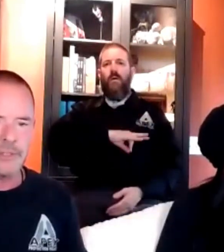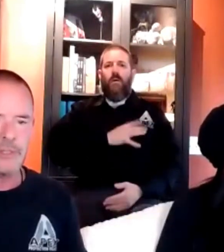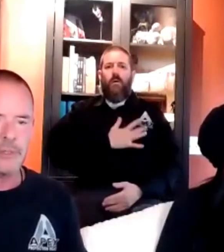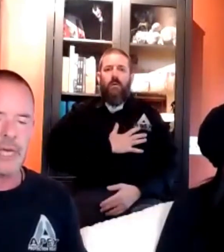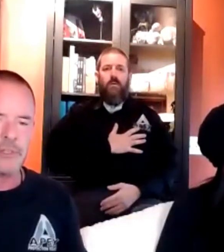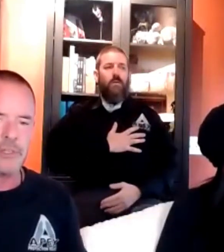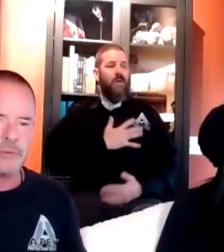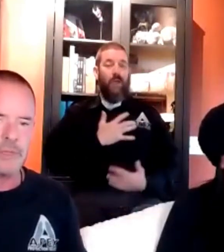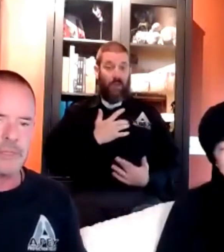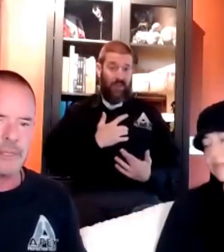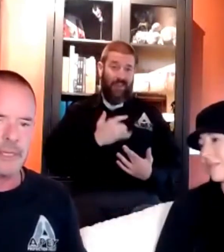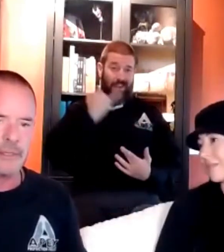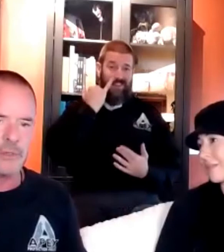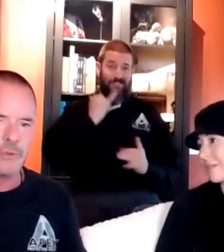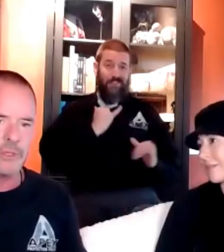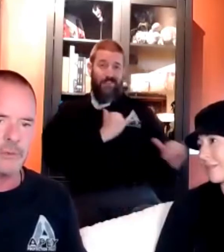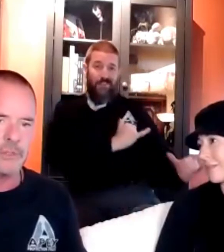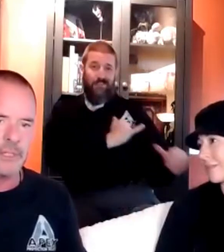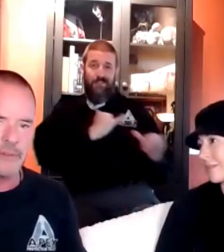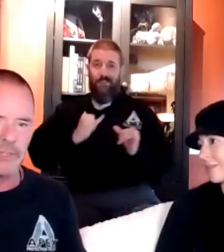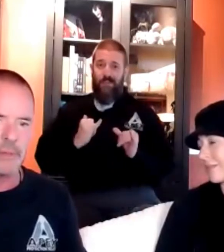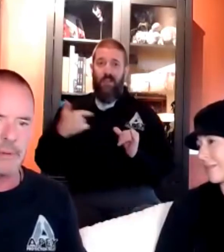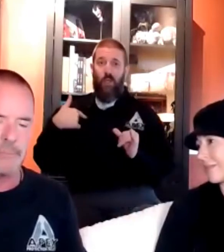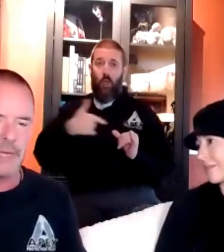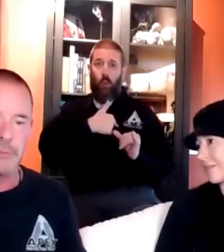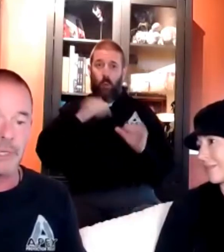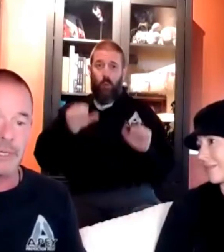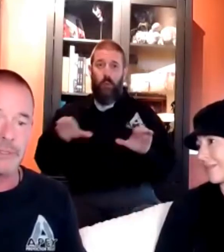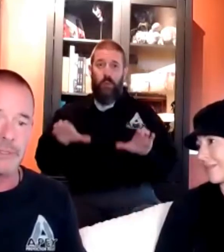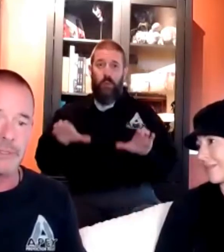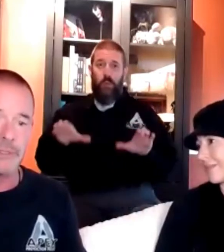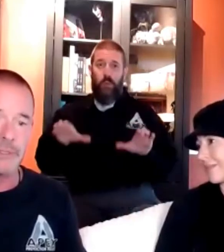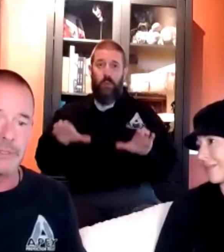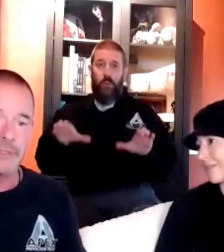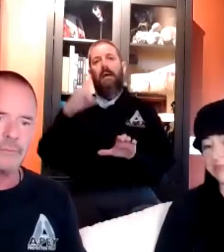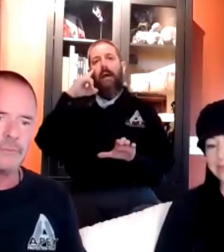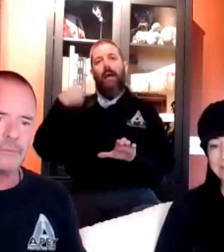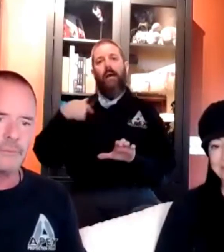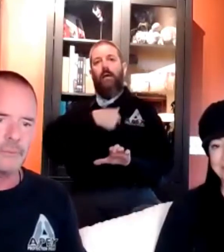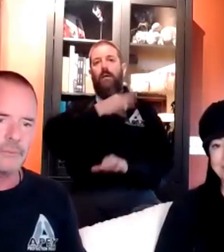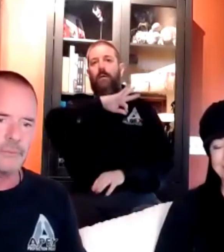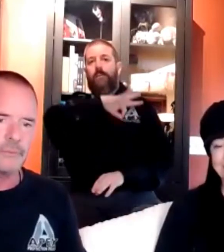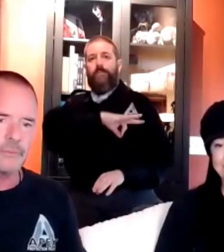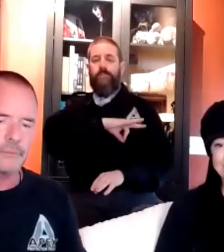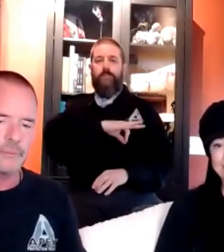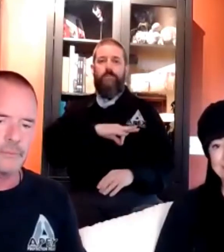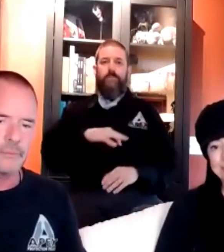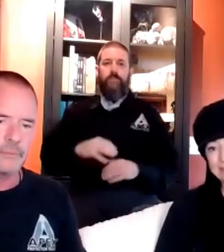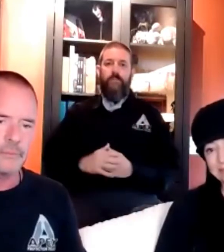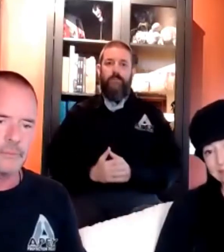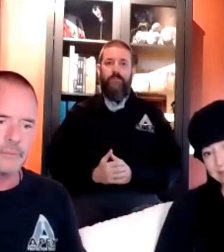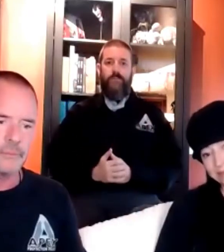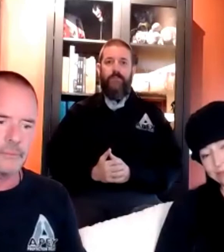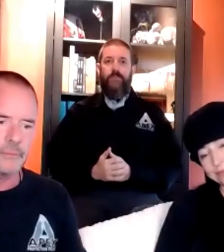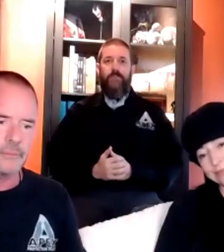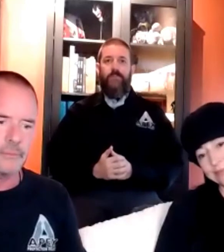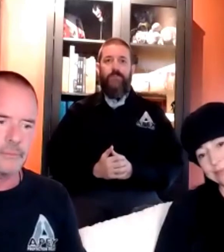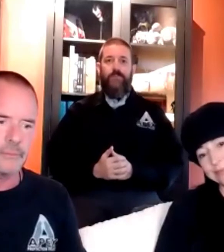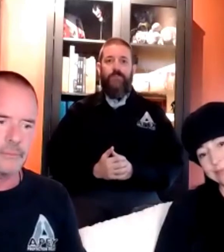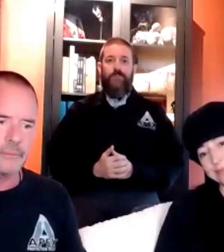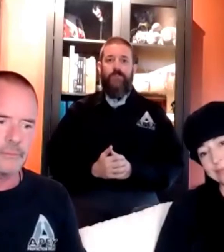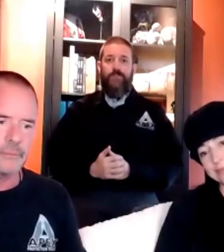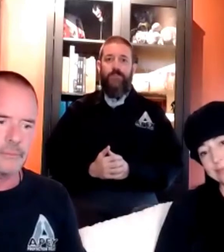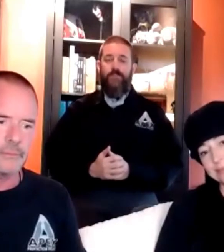could only do that as humans, I think this world would definitely be a better place. Absolutely. Wow, that was really beautiful, Steve,